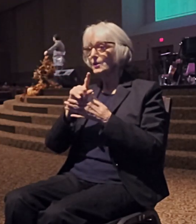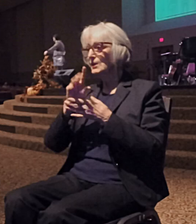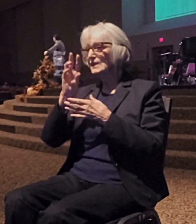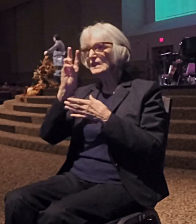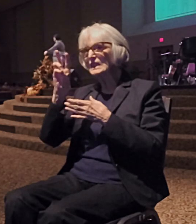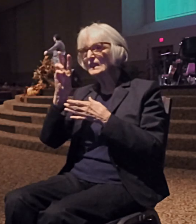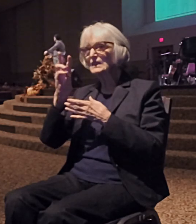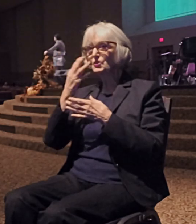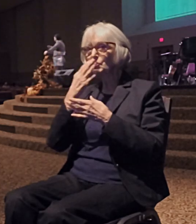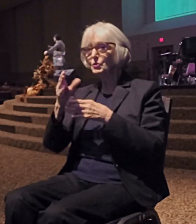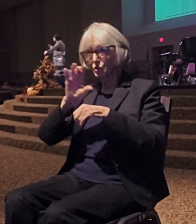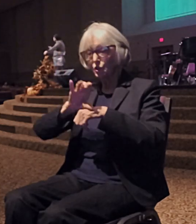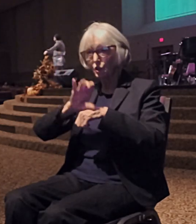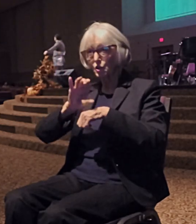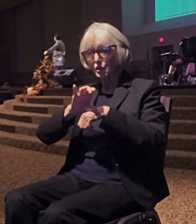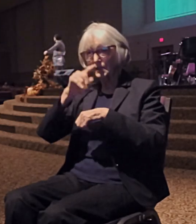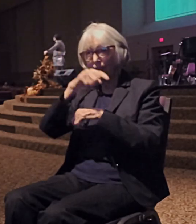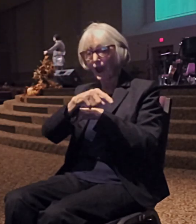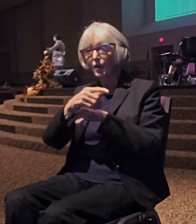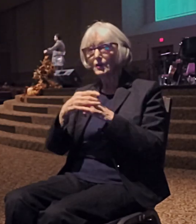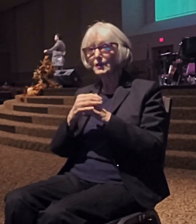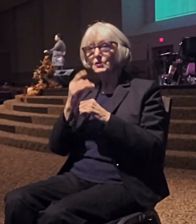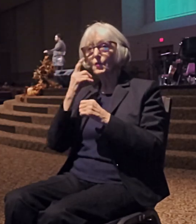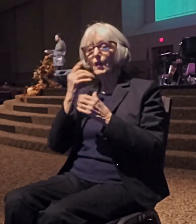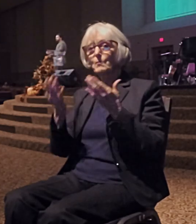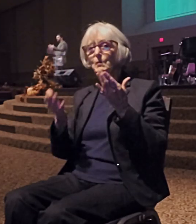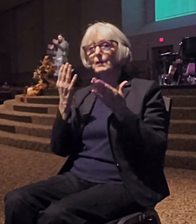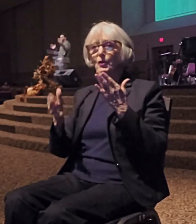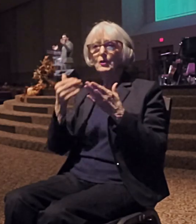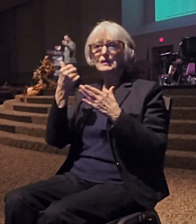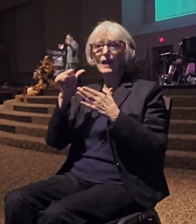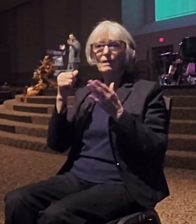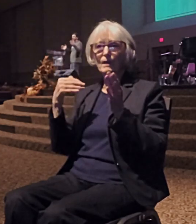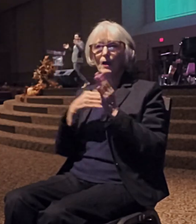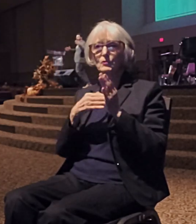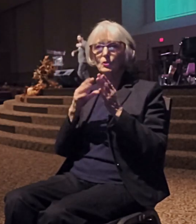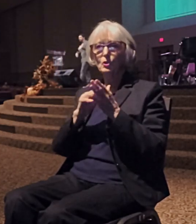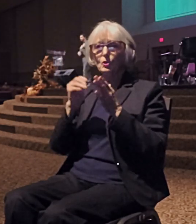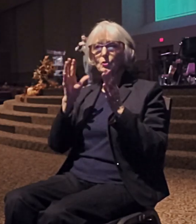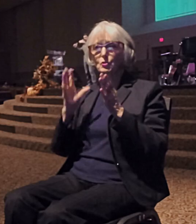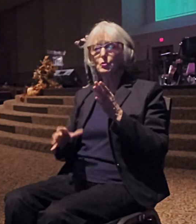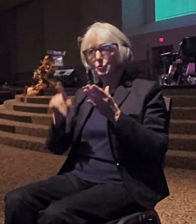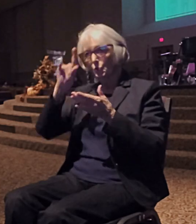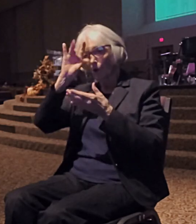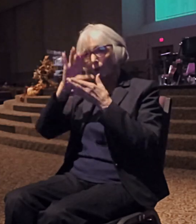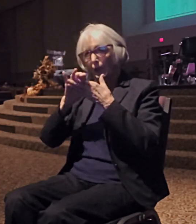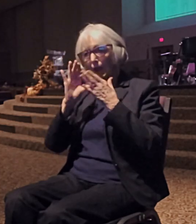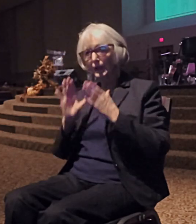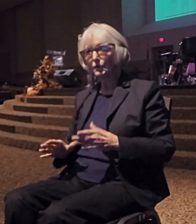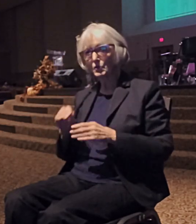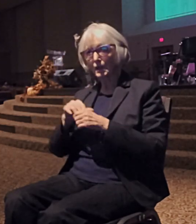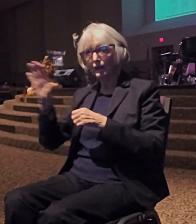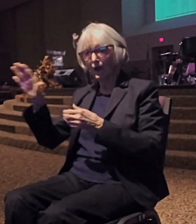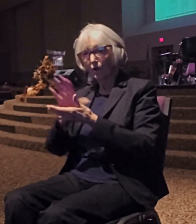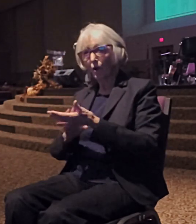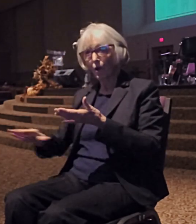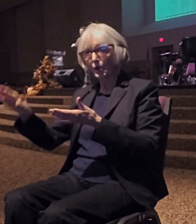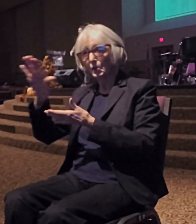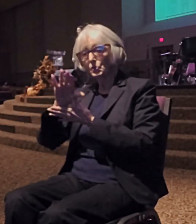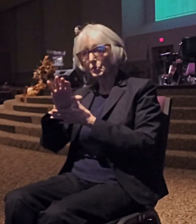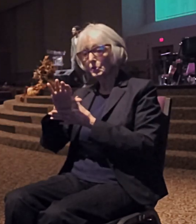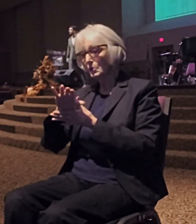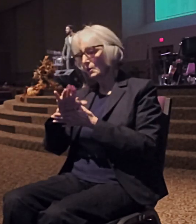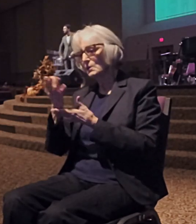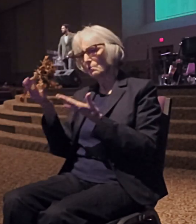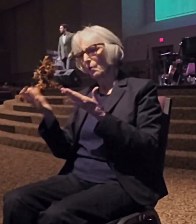to. We figured on the best day, there's maybe 10,000 students that are believers, and that's a high ceiling. It's probably